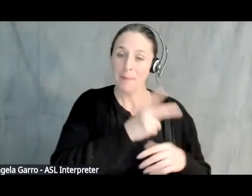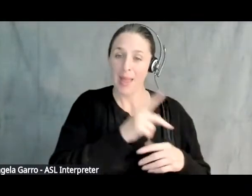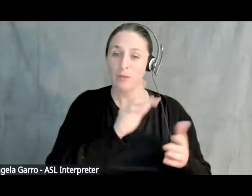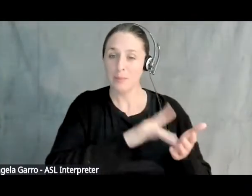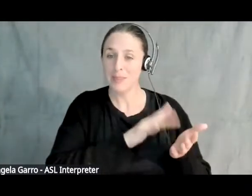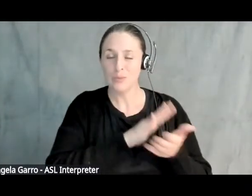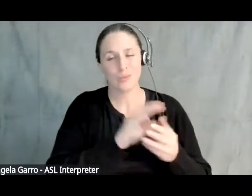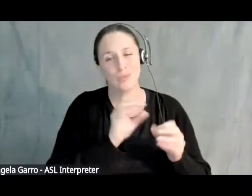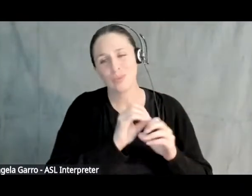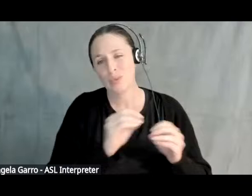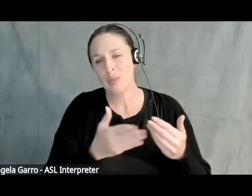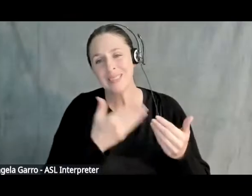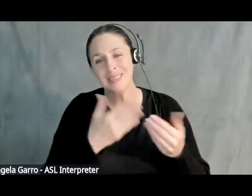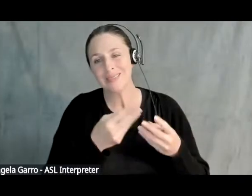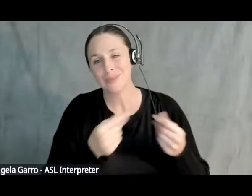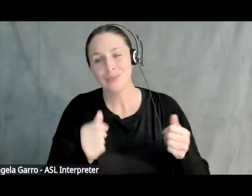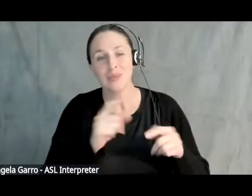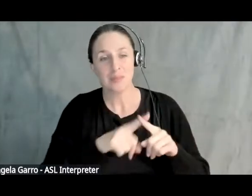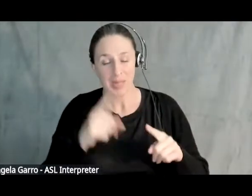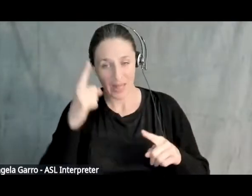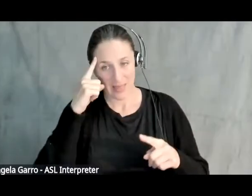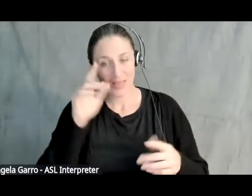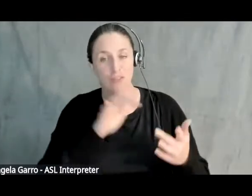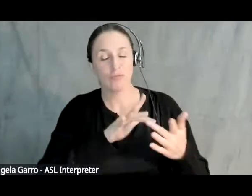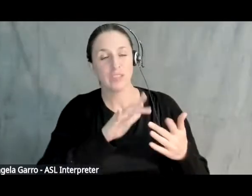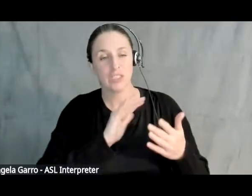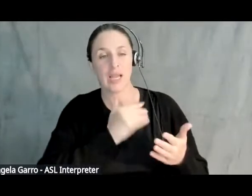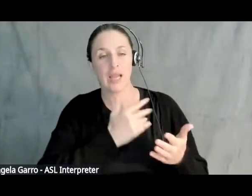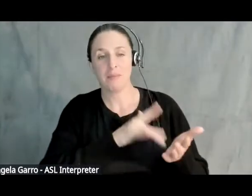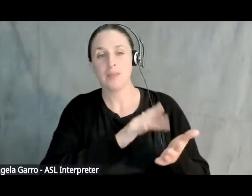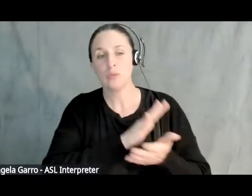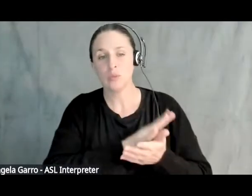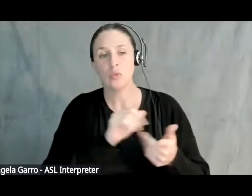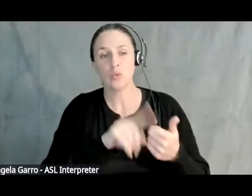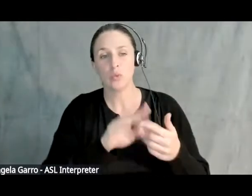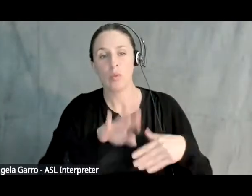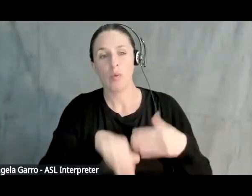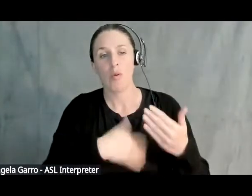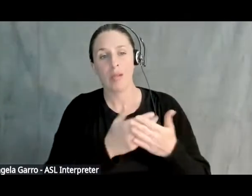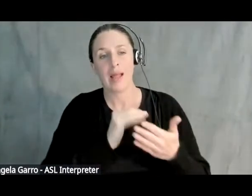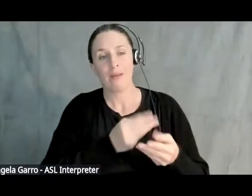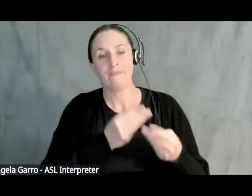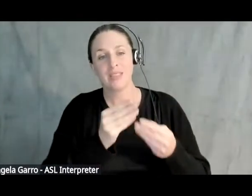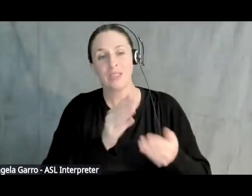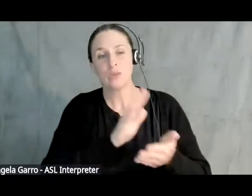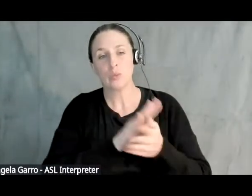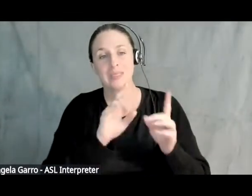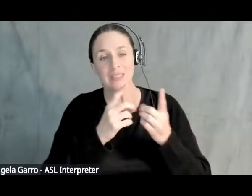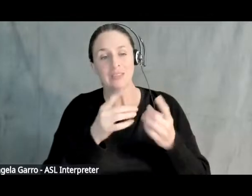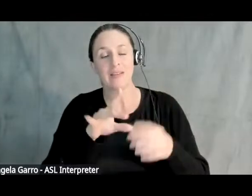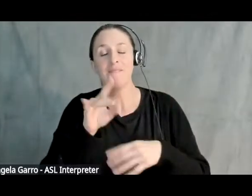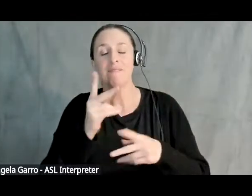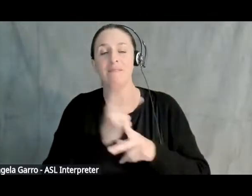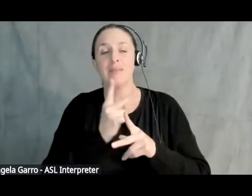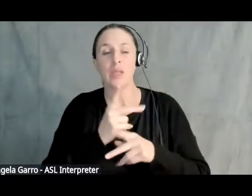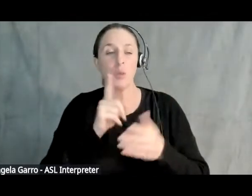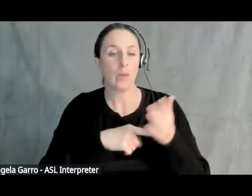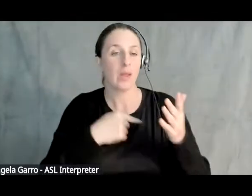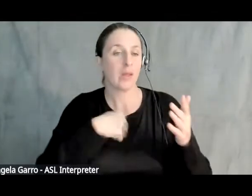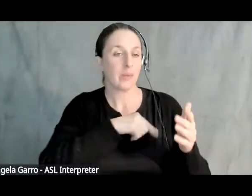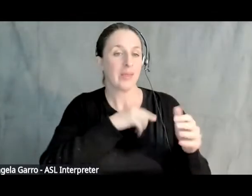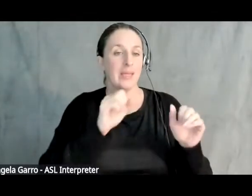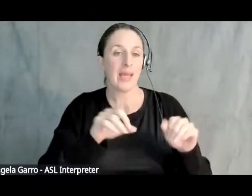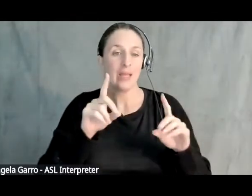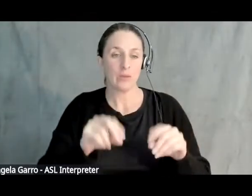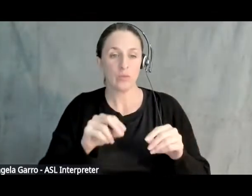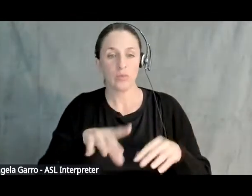easy solution, but I do think reaching out to our middle schools, to all of our feeder school districts, to find out what we can do to have that partnership there to